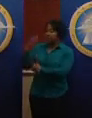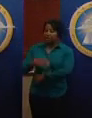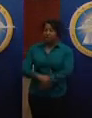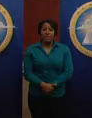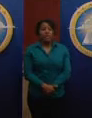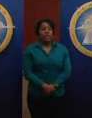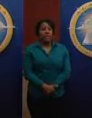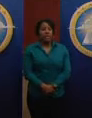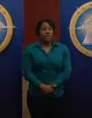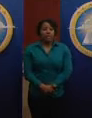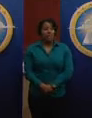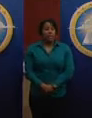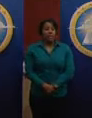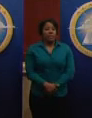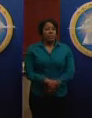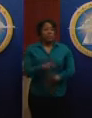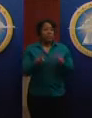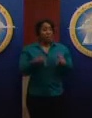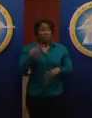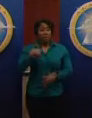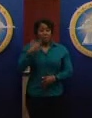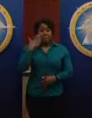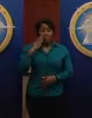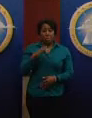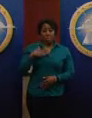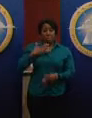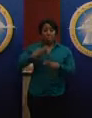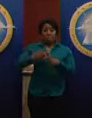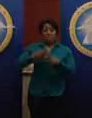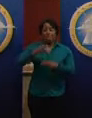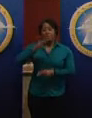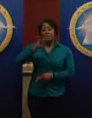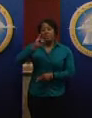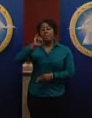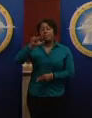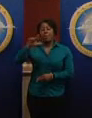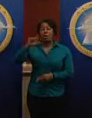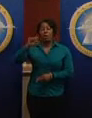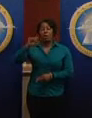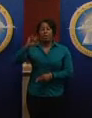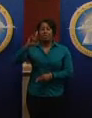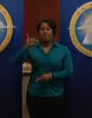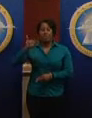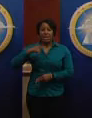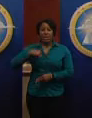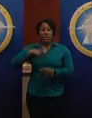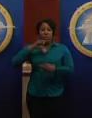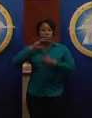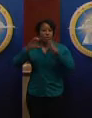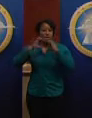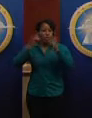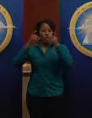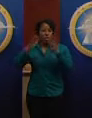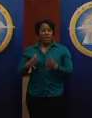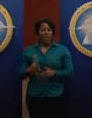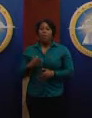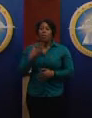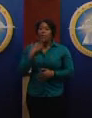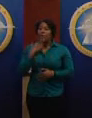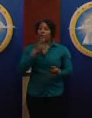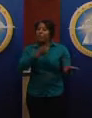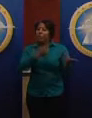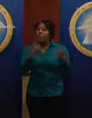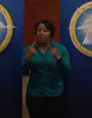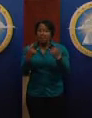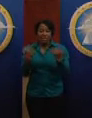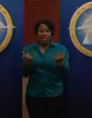For those of you who I don't already know, my name is Michael Sibley. I'm the communication director here at the department. Thank you for turning out this morning for this